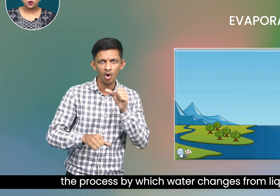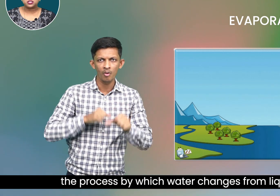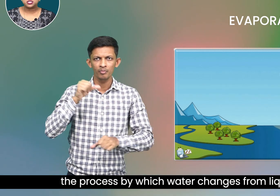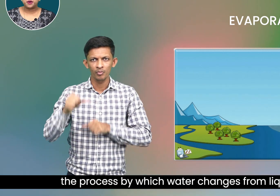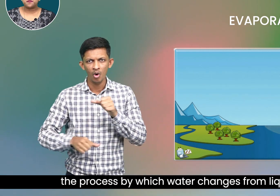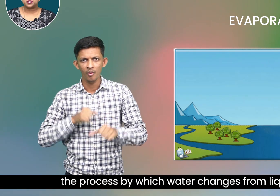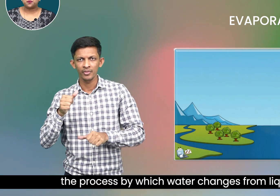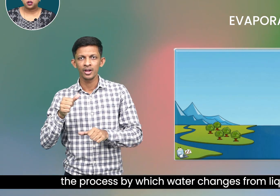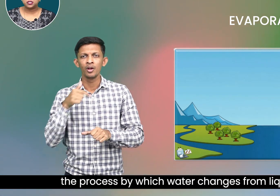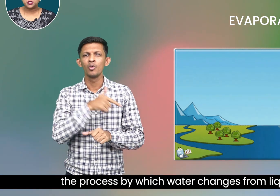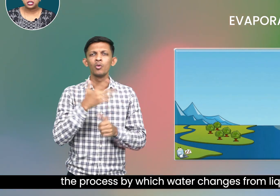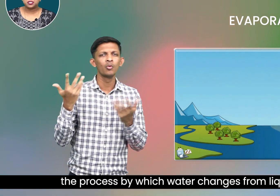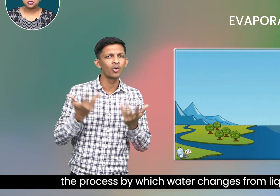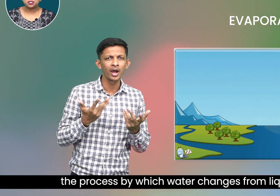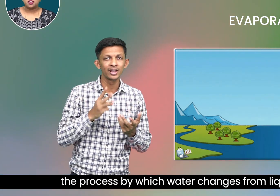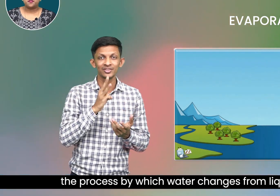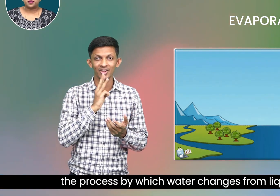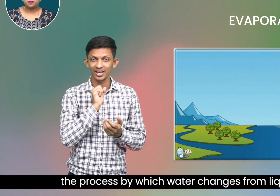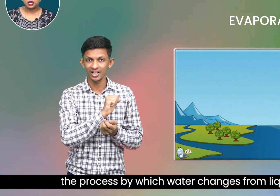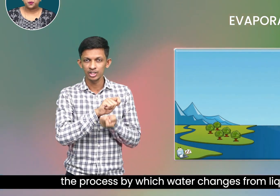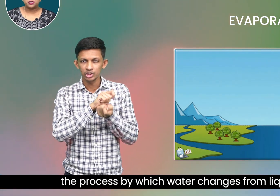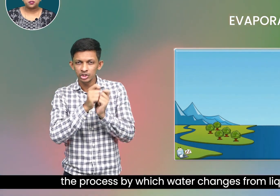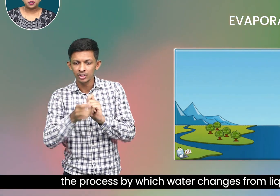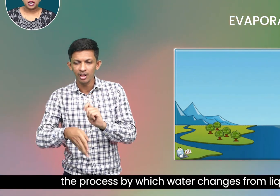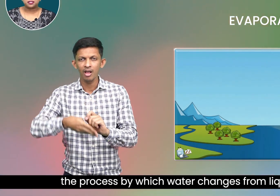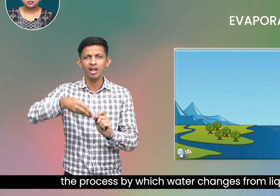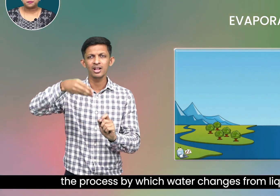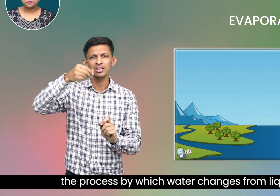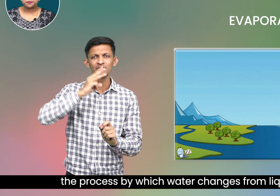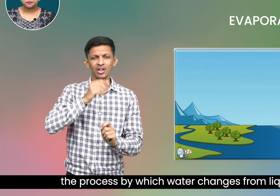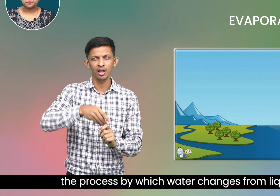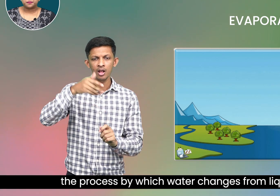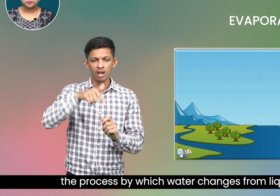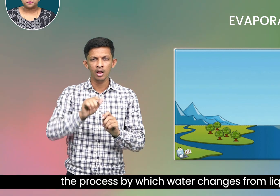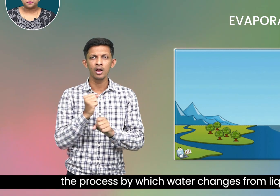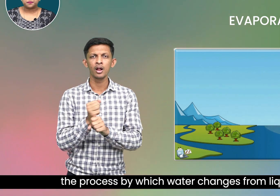the process by which water changes from liquid to gas.